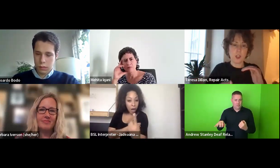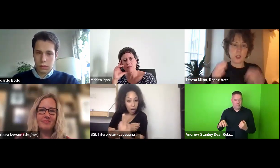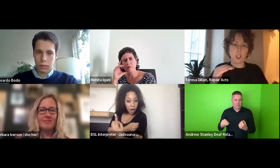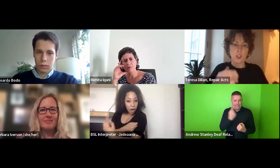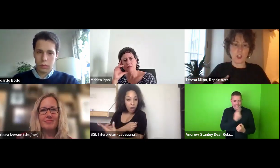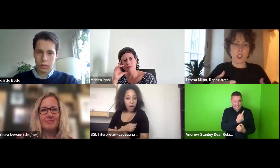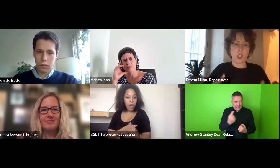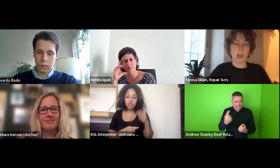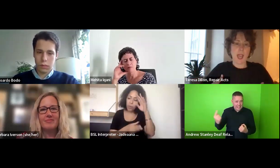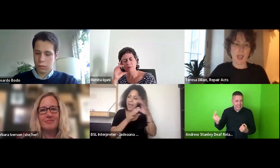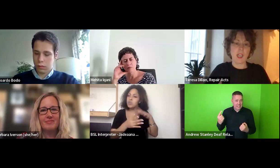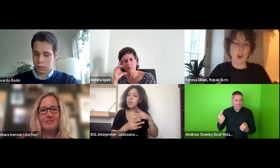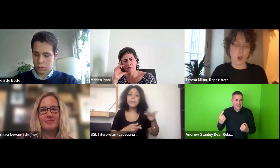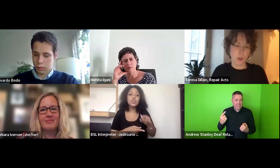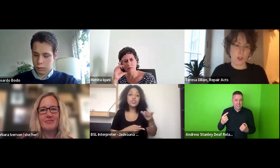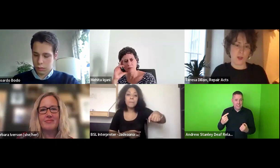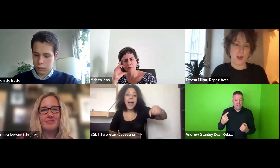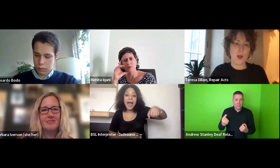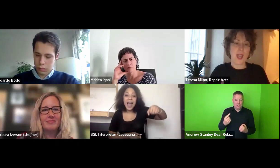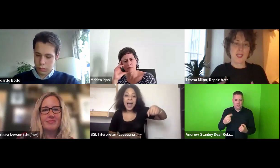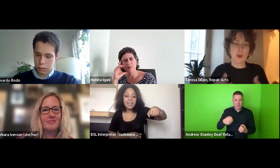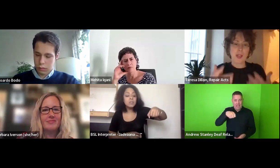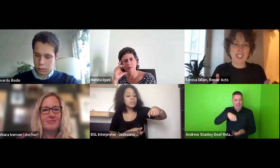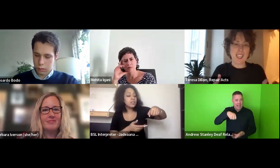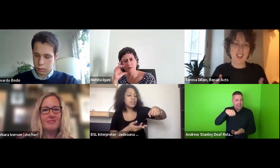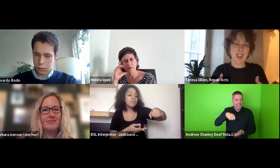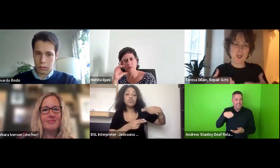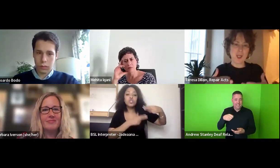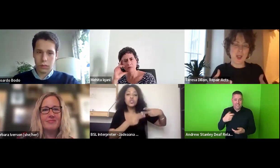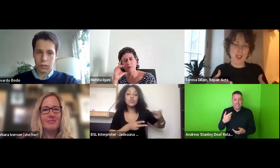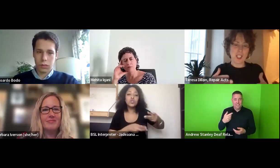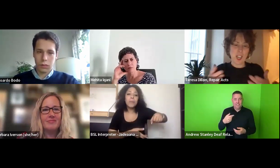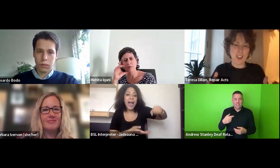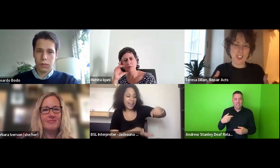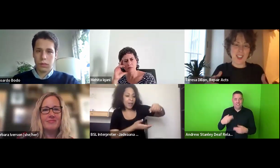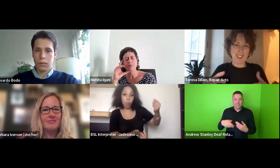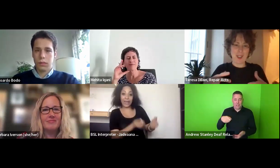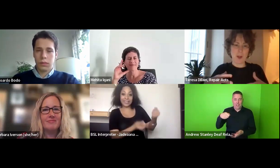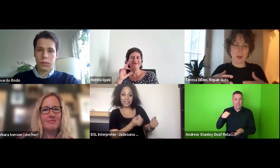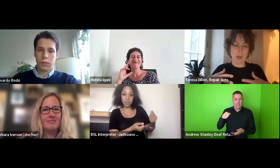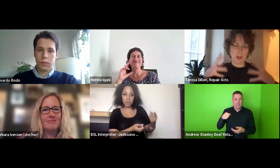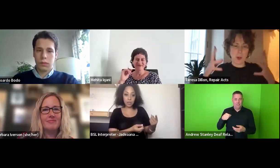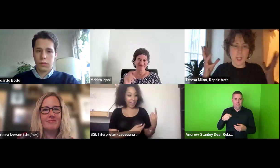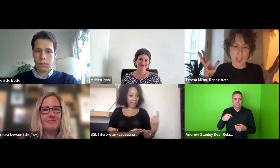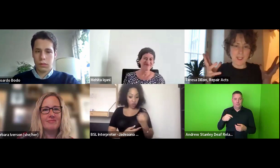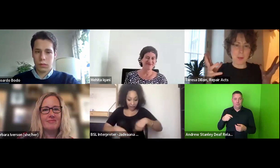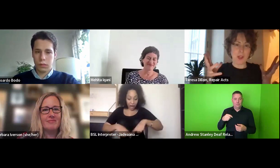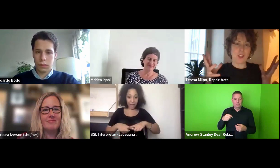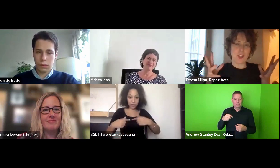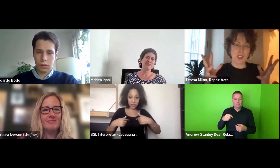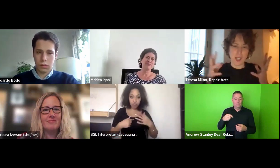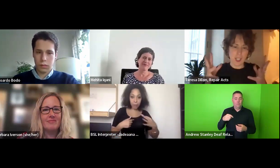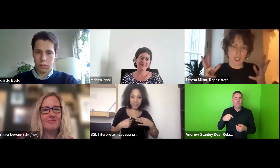bags, your traditional sort of sugar bag hanging off you, So when Mahita also shared that,